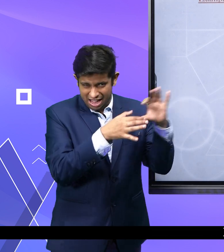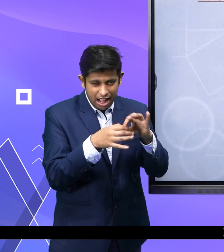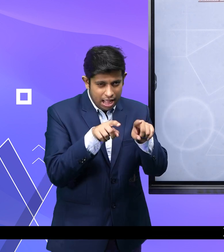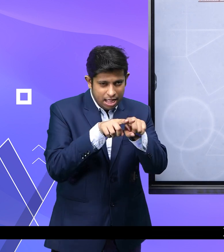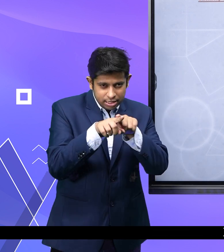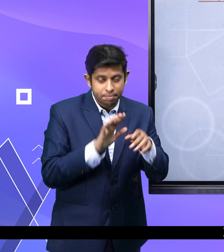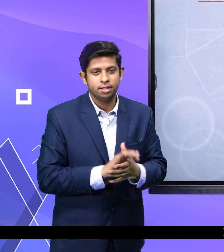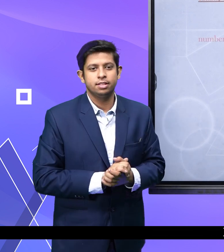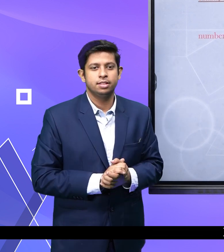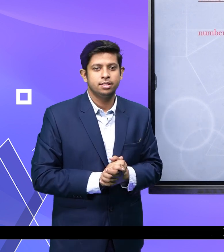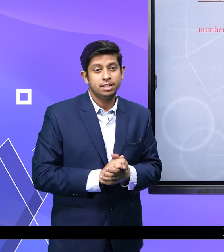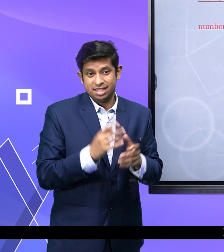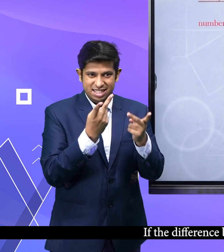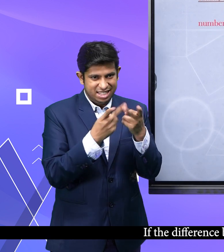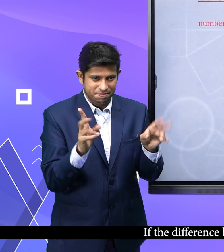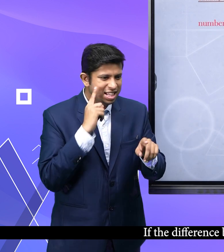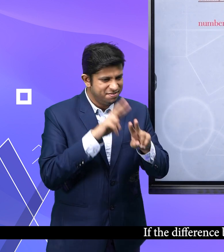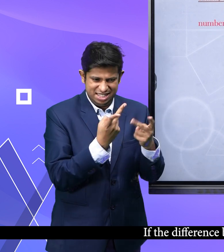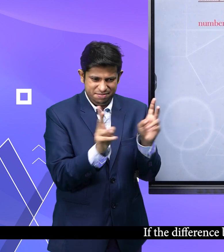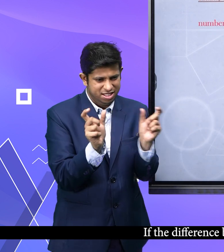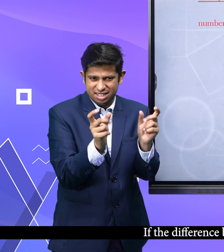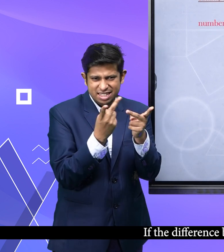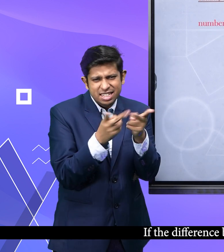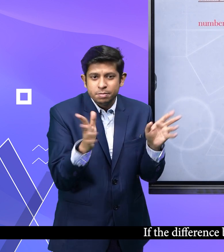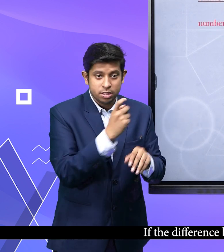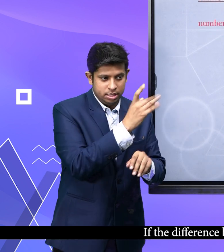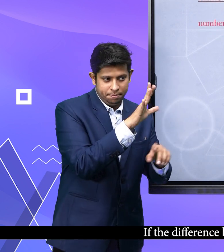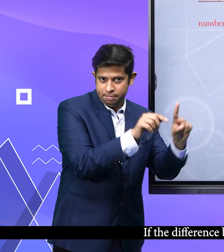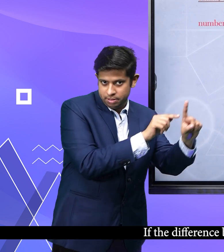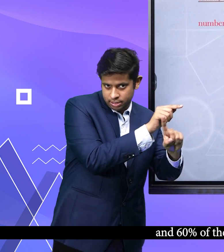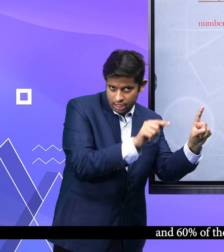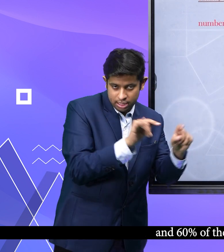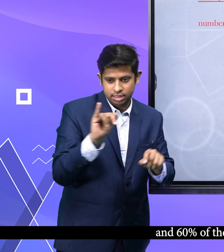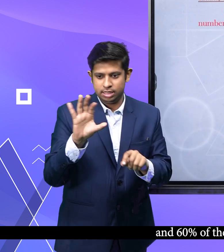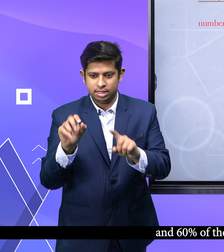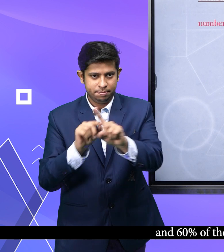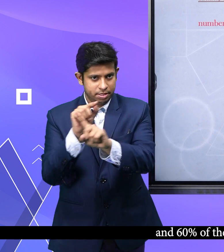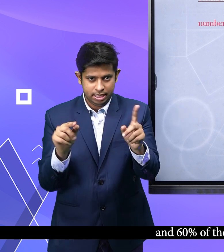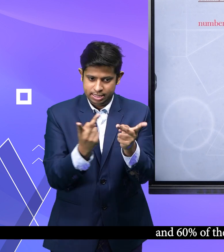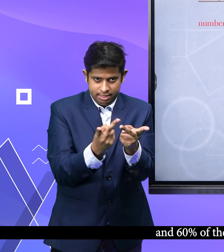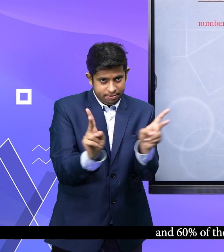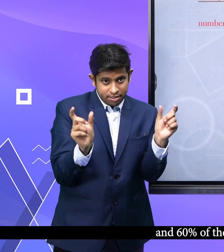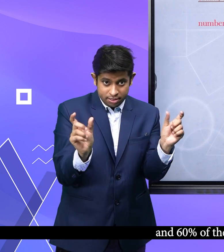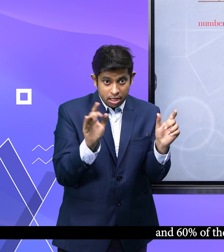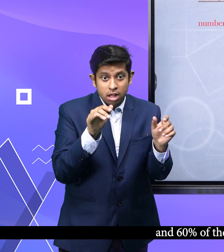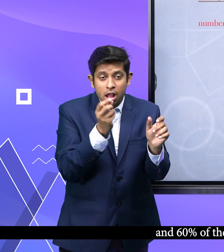Example: if the difference between 75% of a number and 60% of the same number is